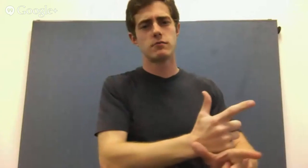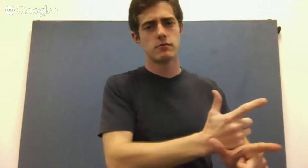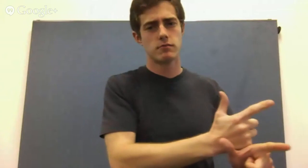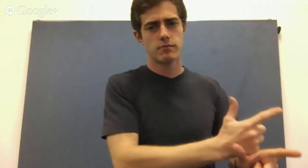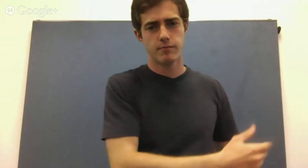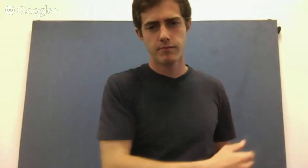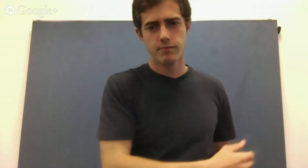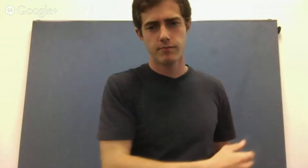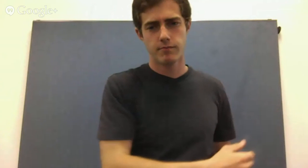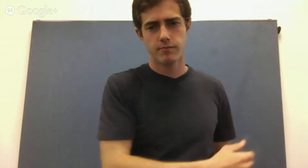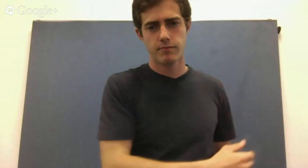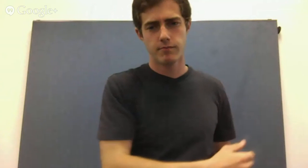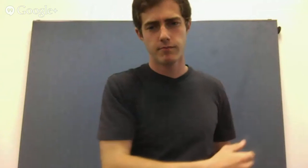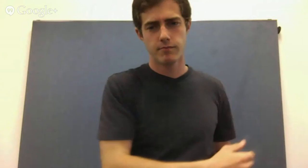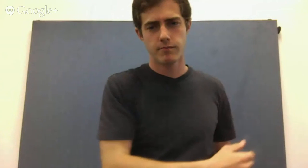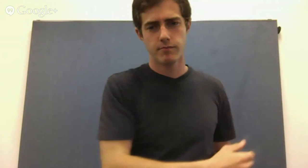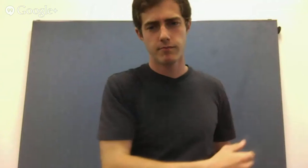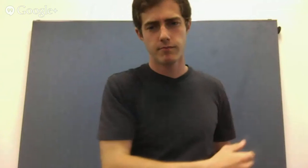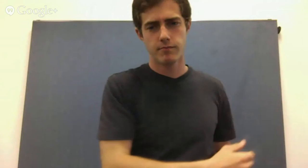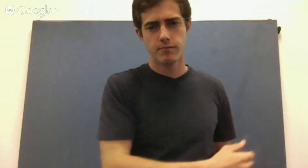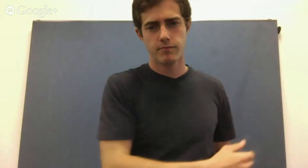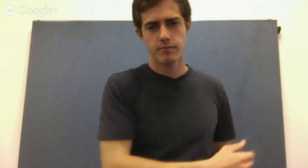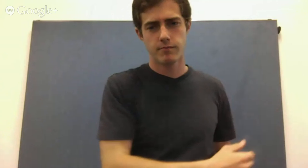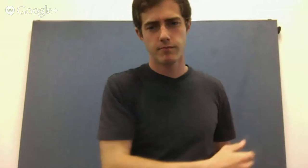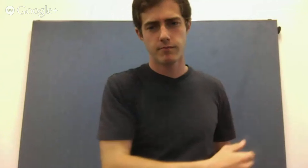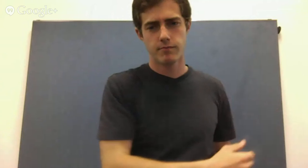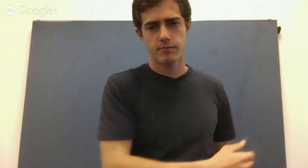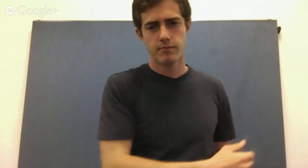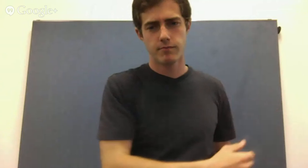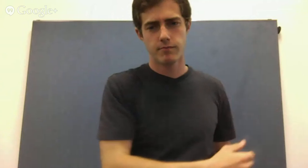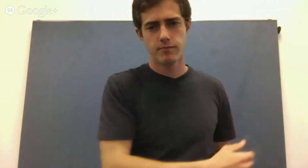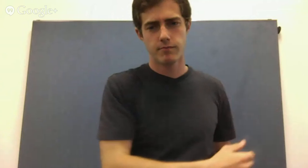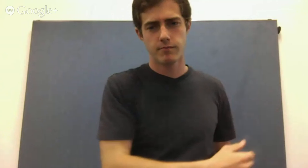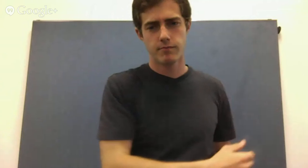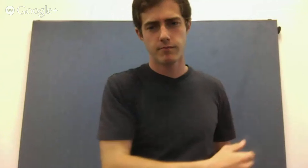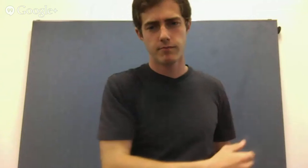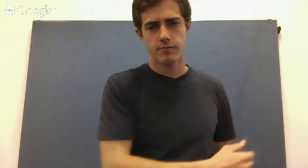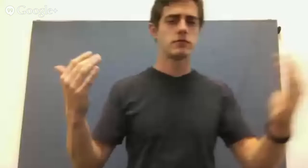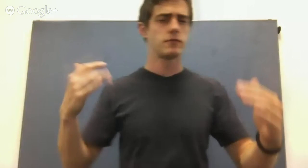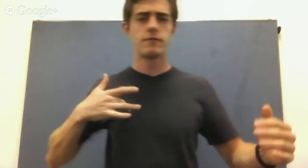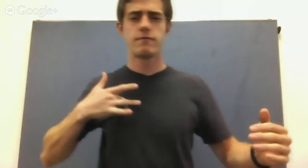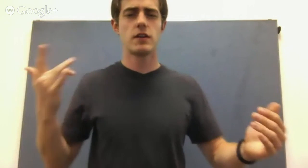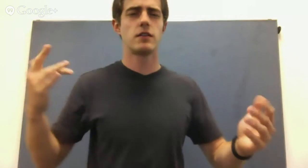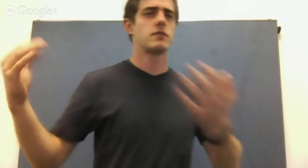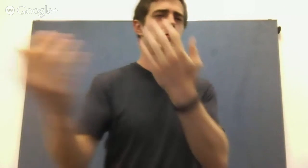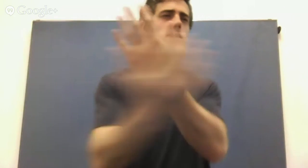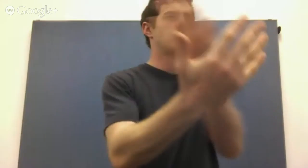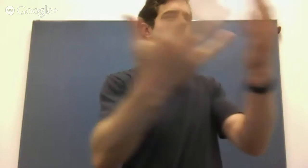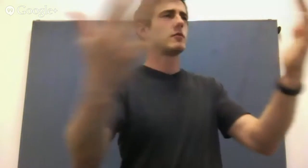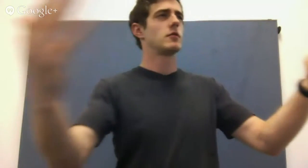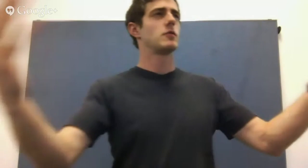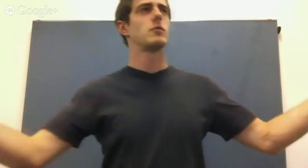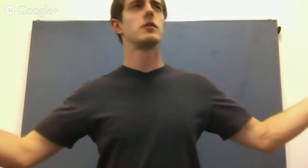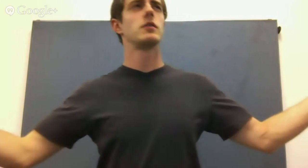brothers? The future's in the air, can feel it